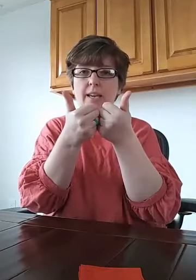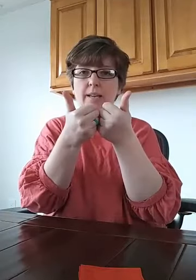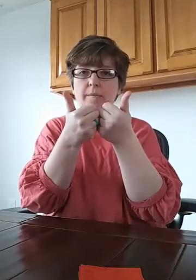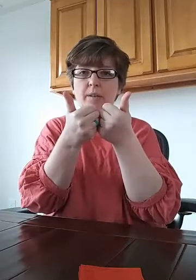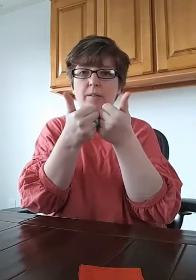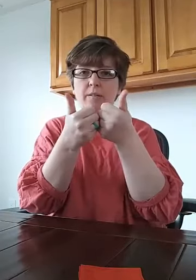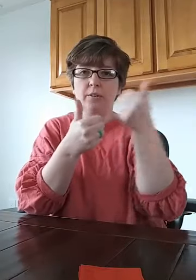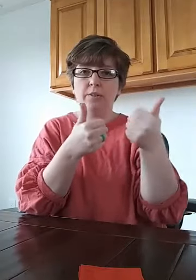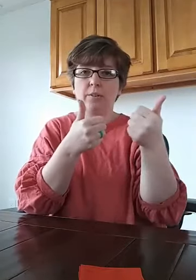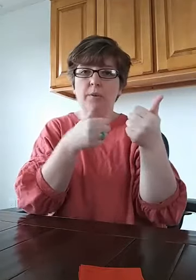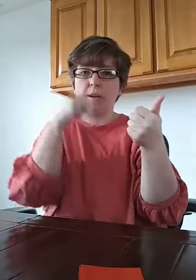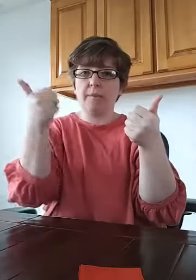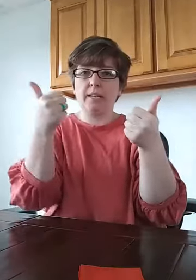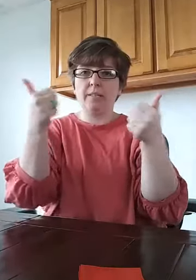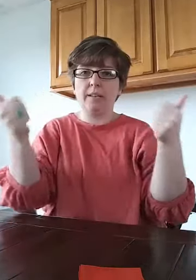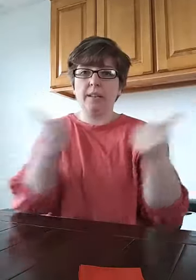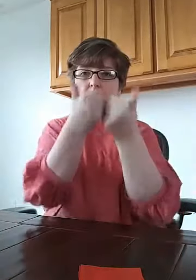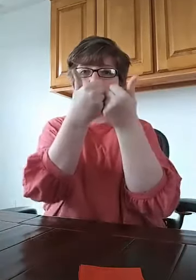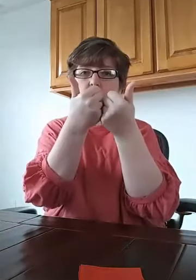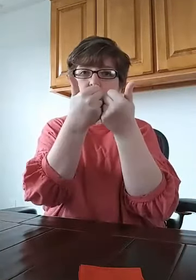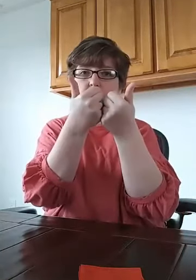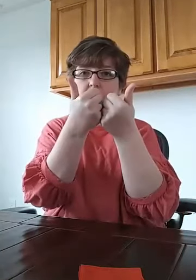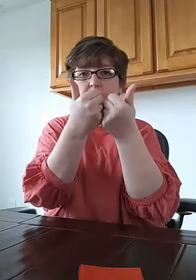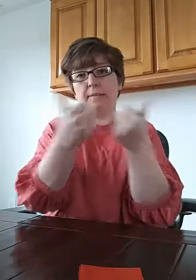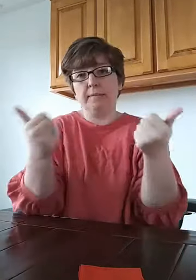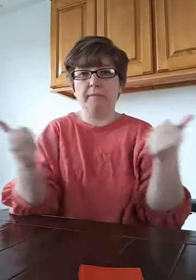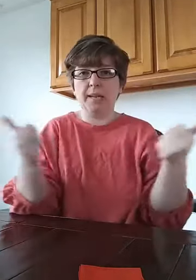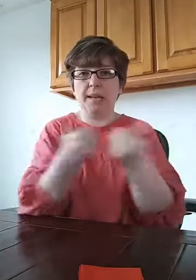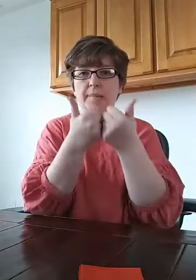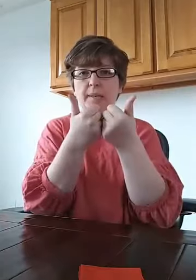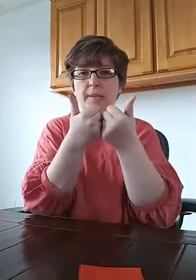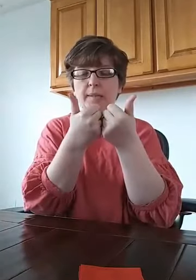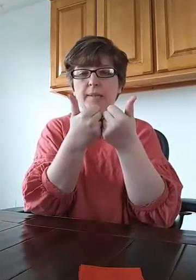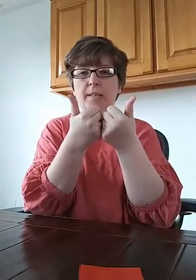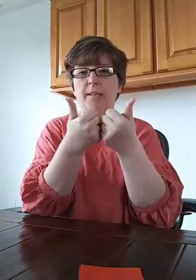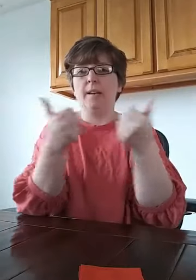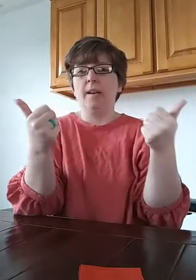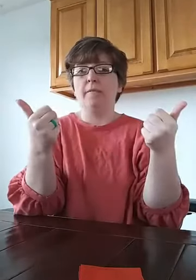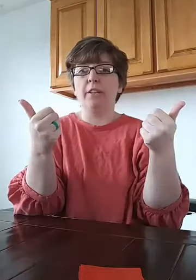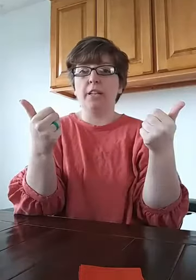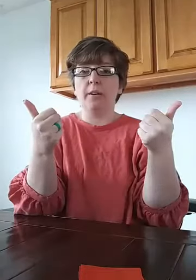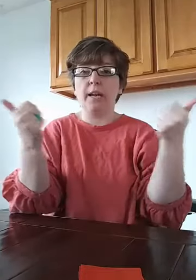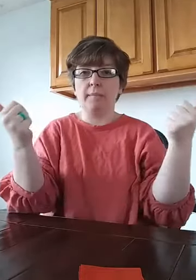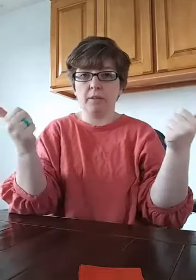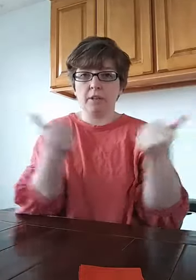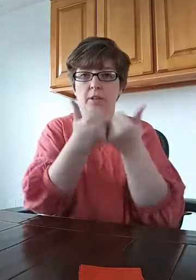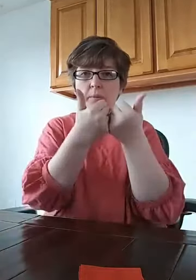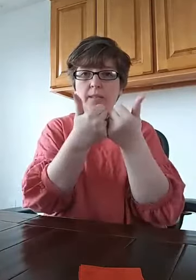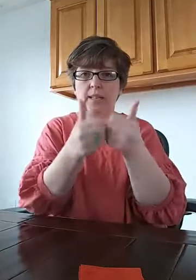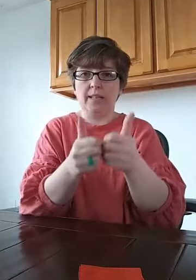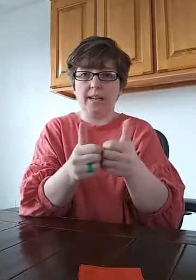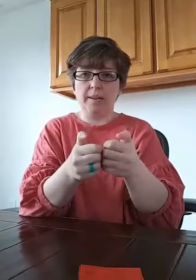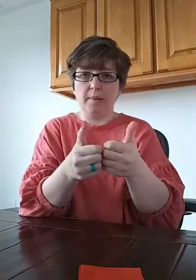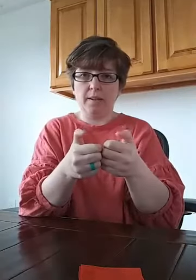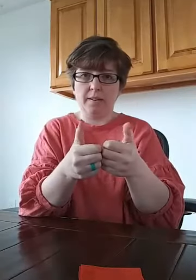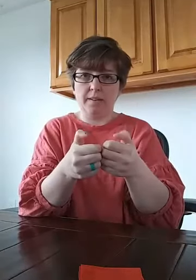you're going up against another person I guess game video games you would sign game and then